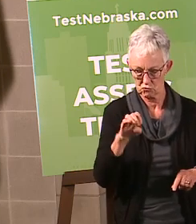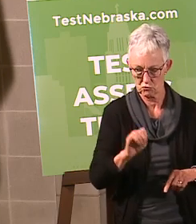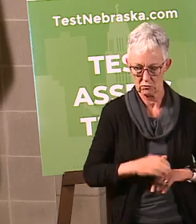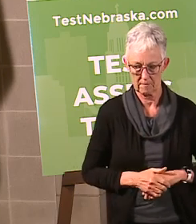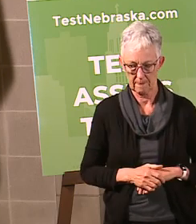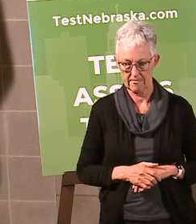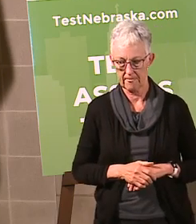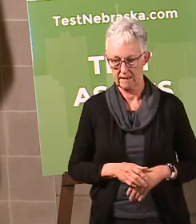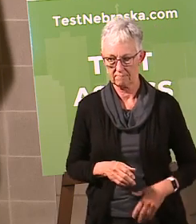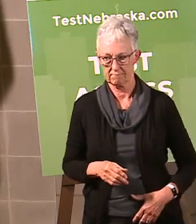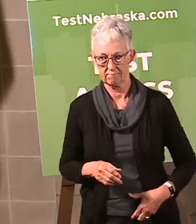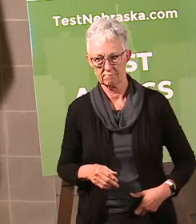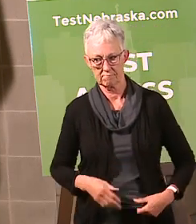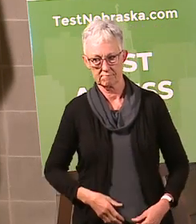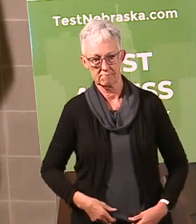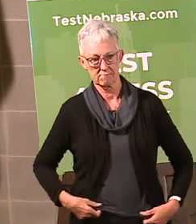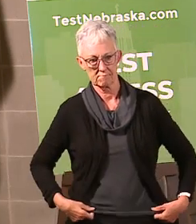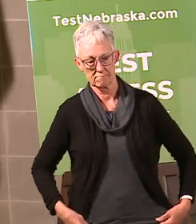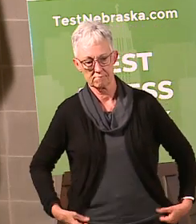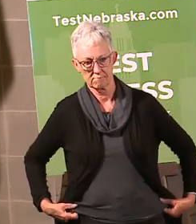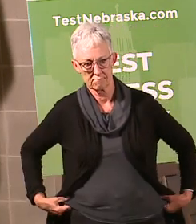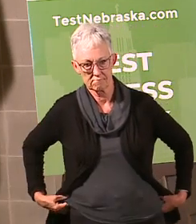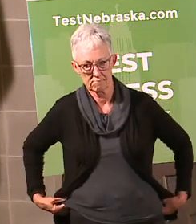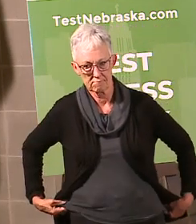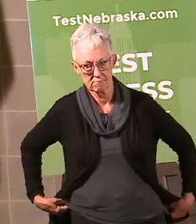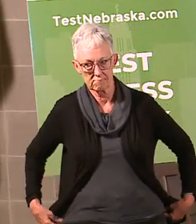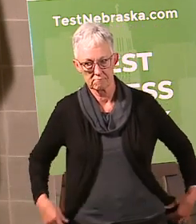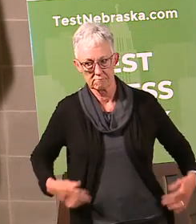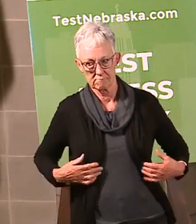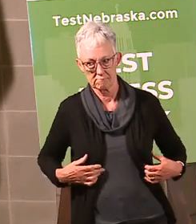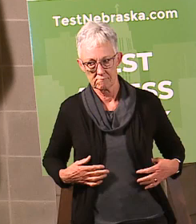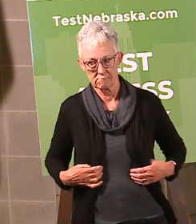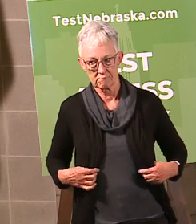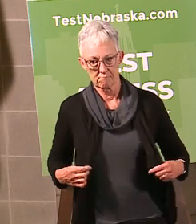has questions about the positivity rate. She wanted to know what the